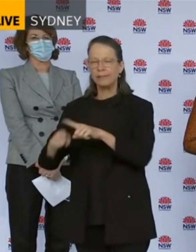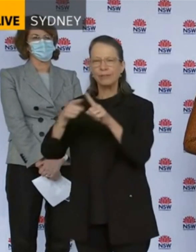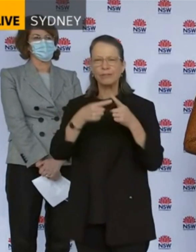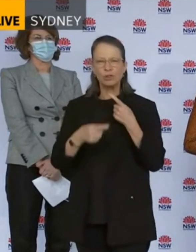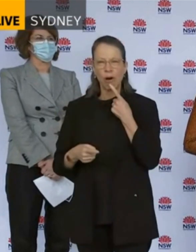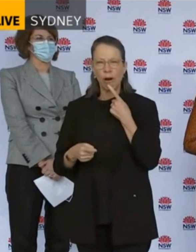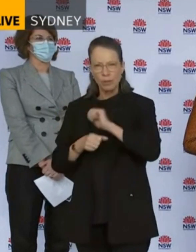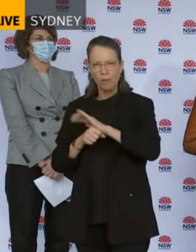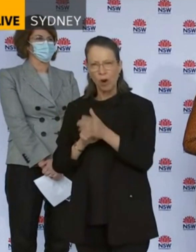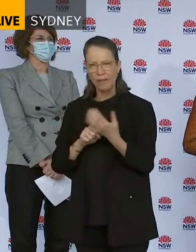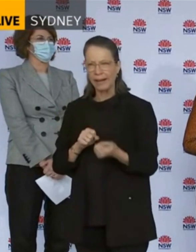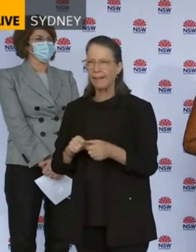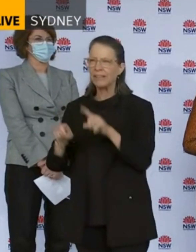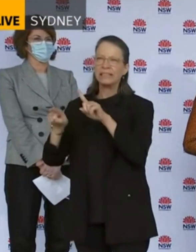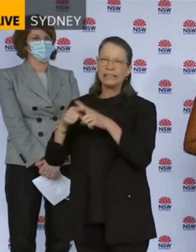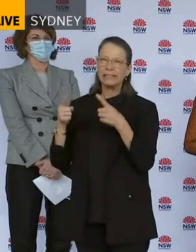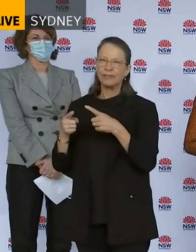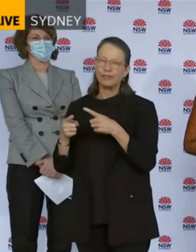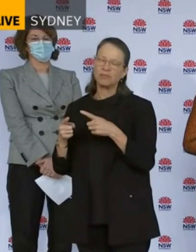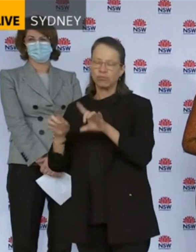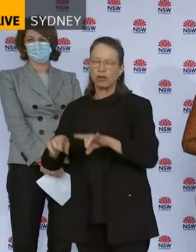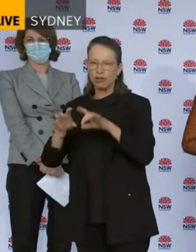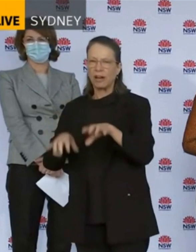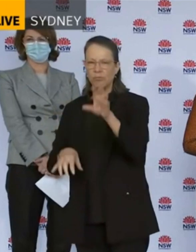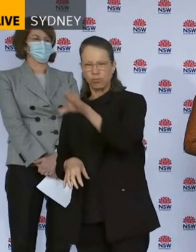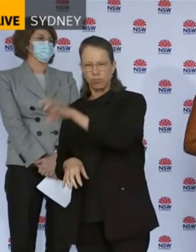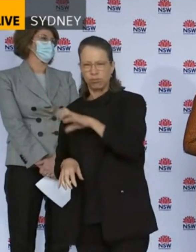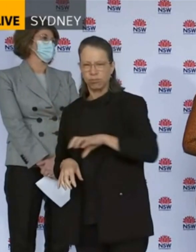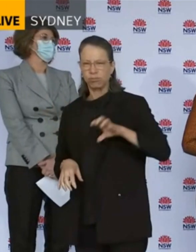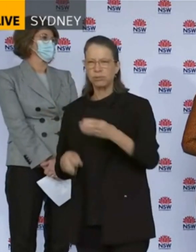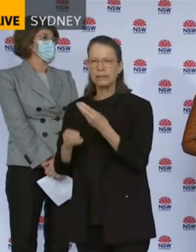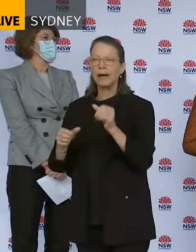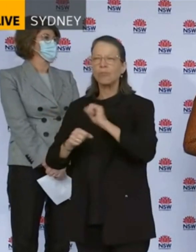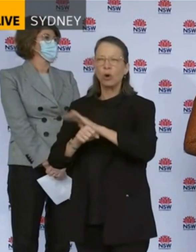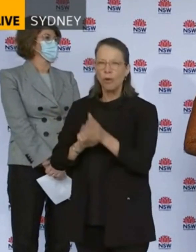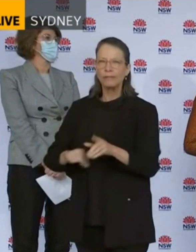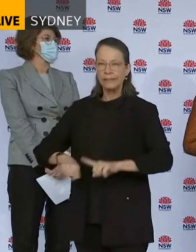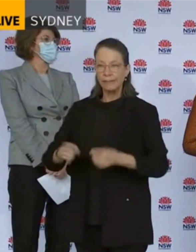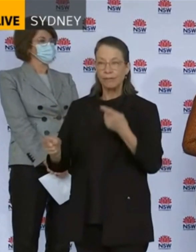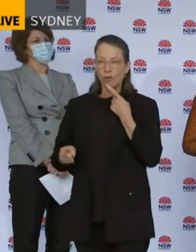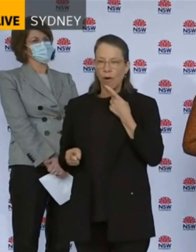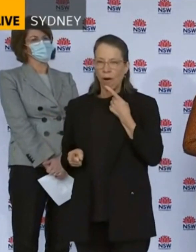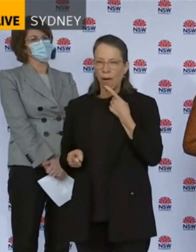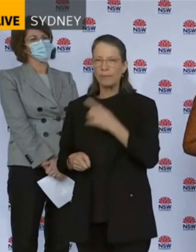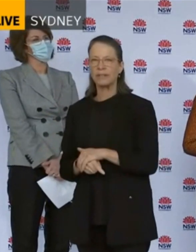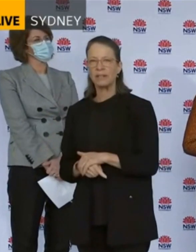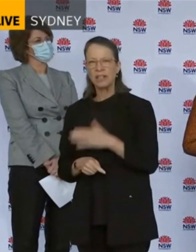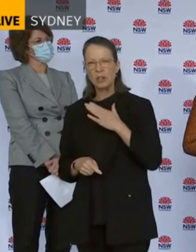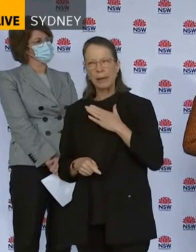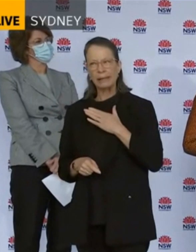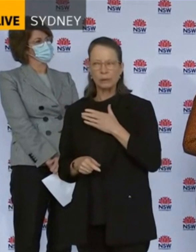in other states. And we do need to always keep an open mind. I just remind you to the fact that during the